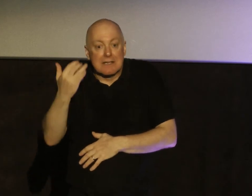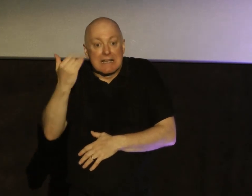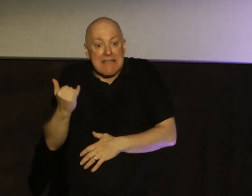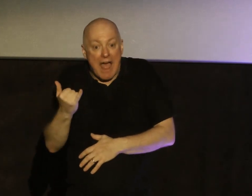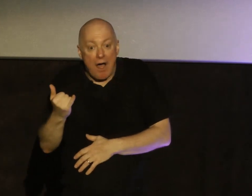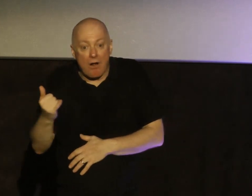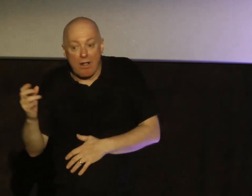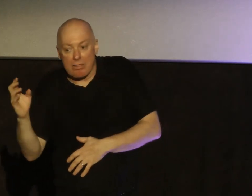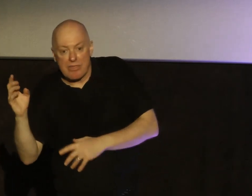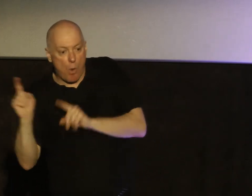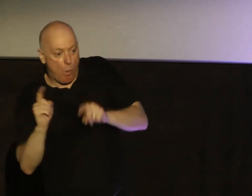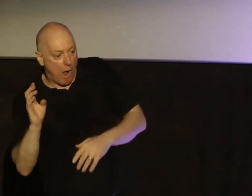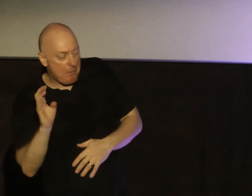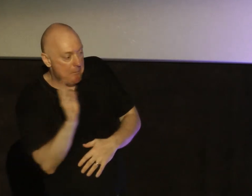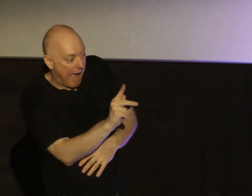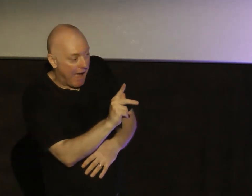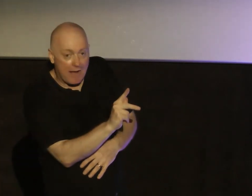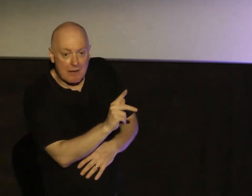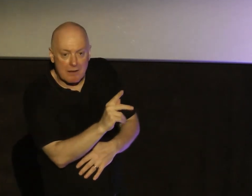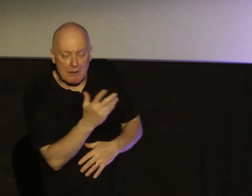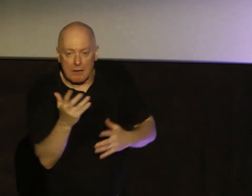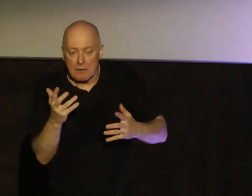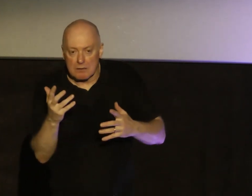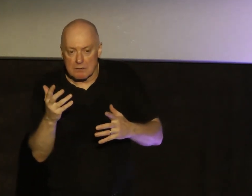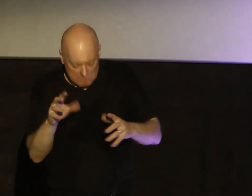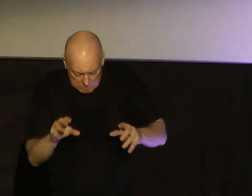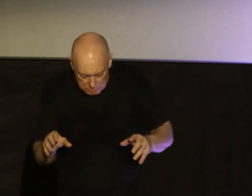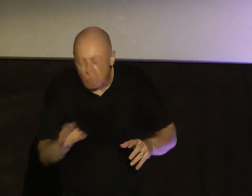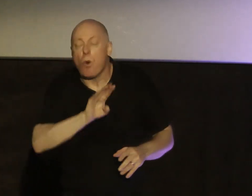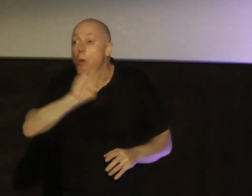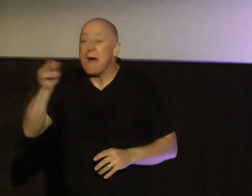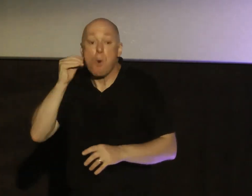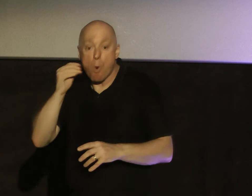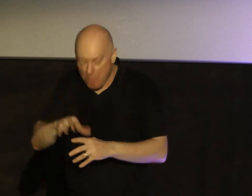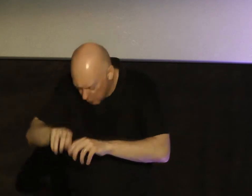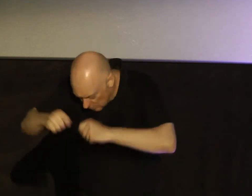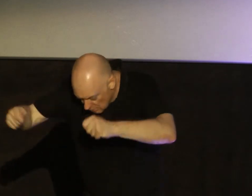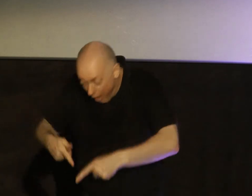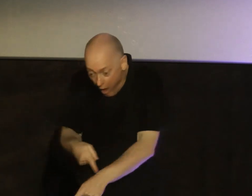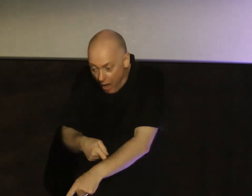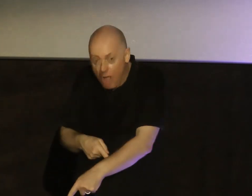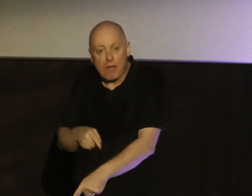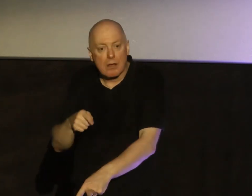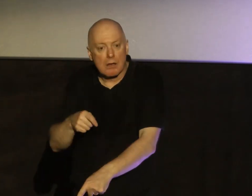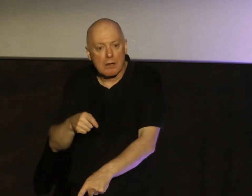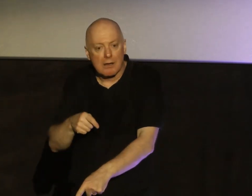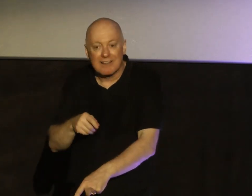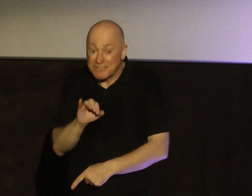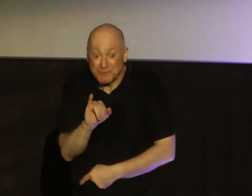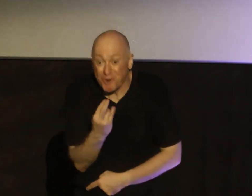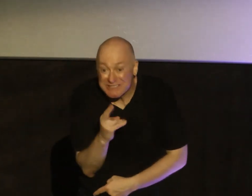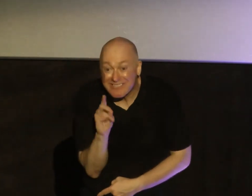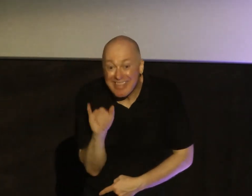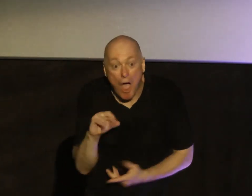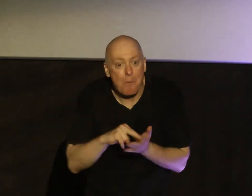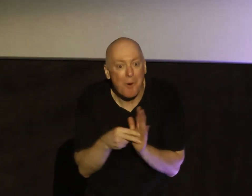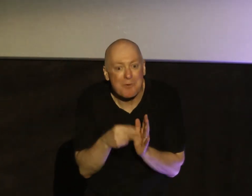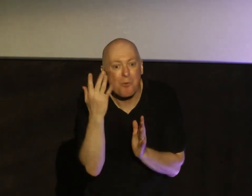they find the money returned to them in their bag. And they're terrified, they're freaked out. Joseph's done it. He's planted it on purpose to test the integrity